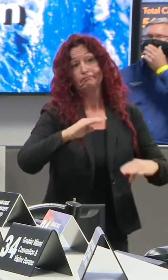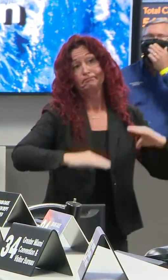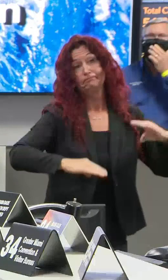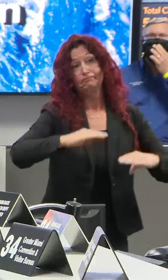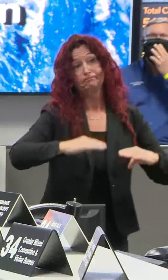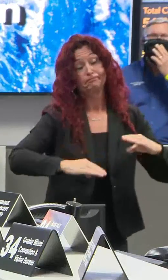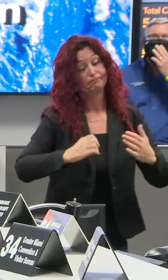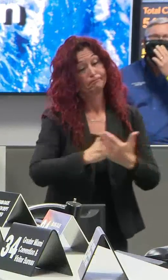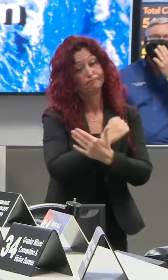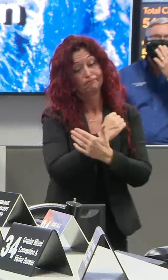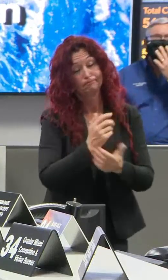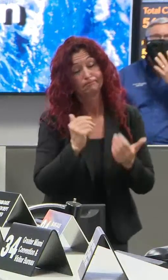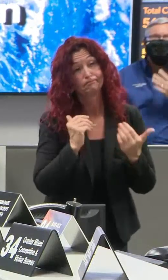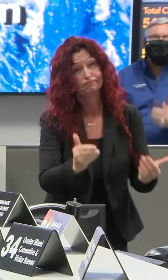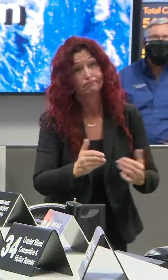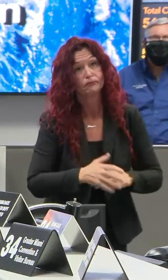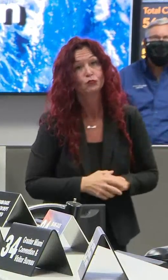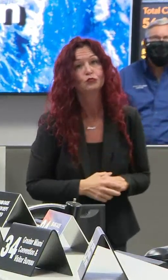Yes.